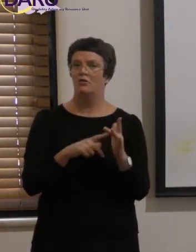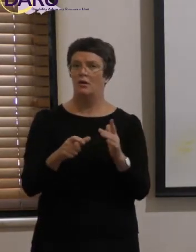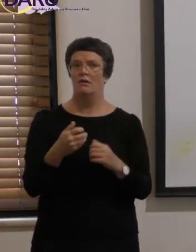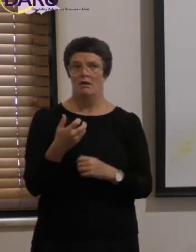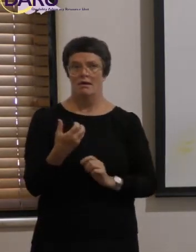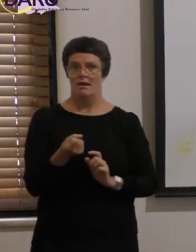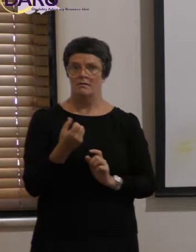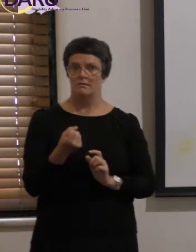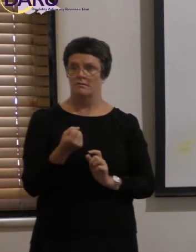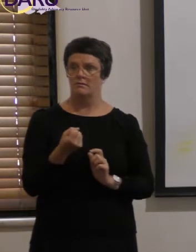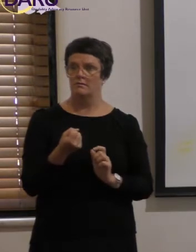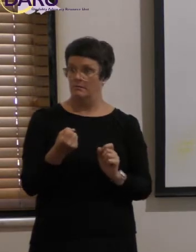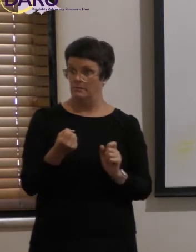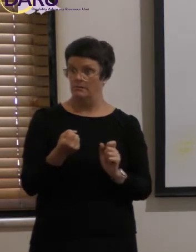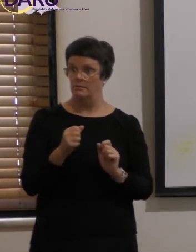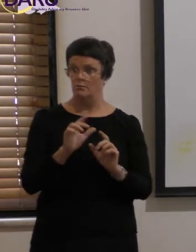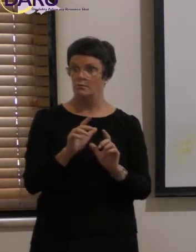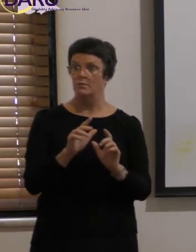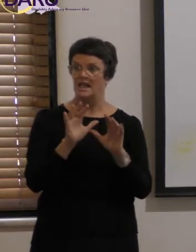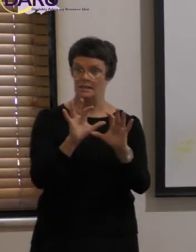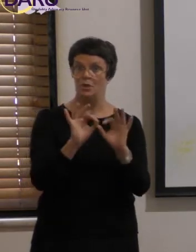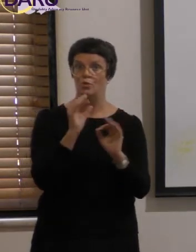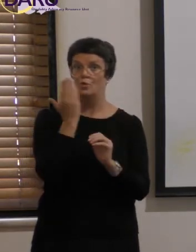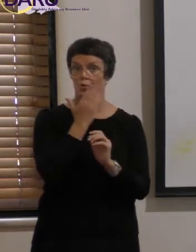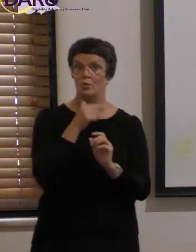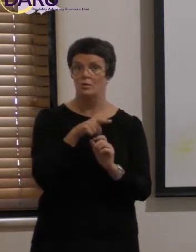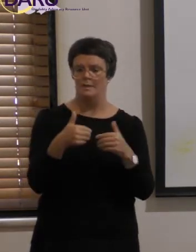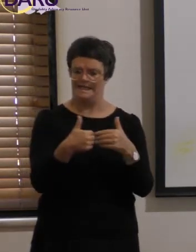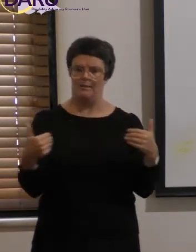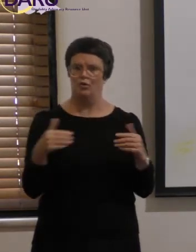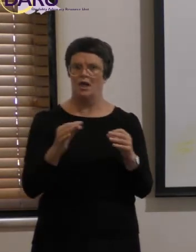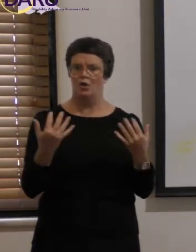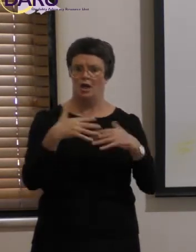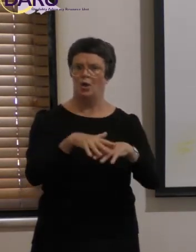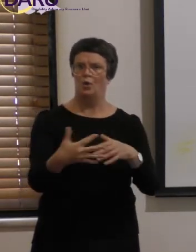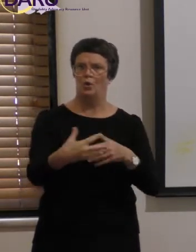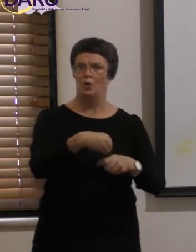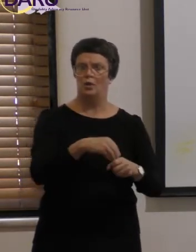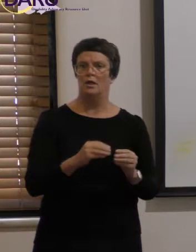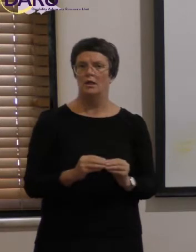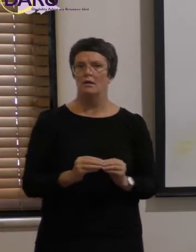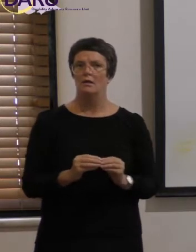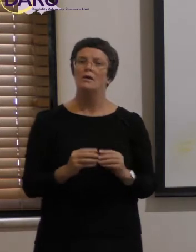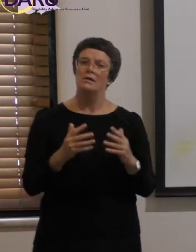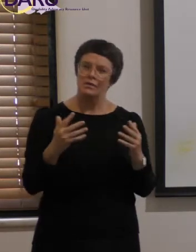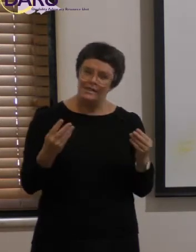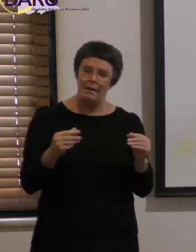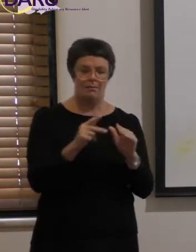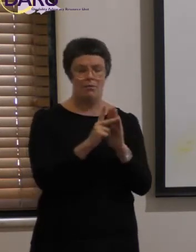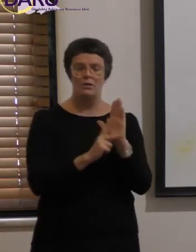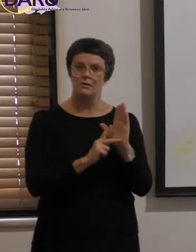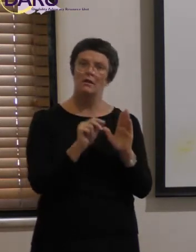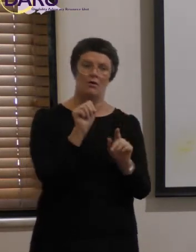They're not inclusive, you know. So there's parts of it that are okay, but there's parts of the policies that